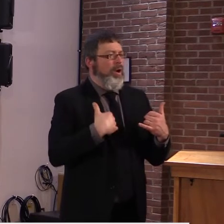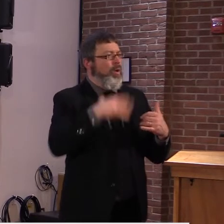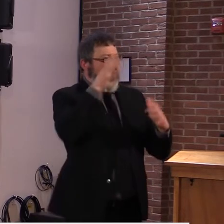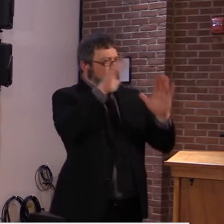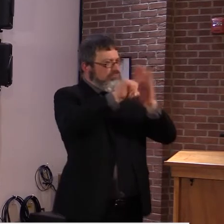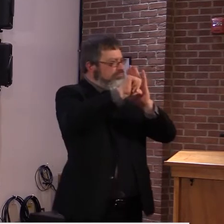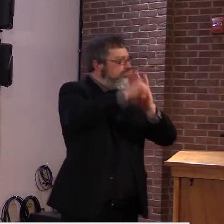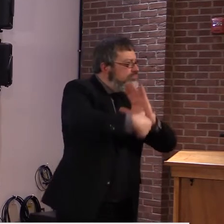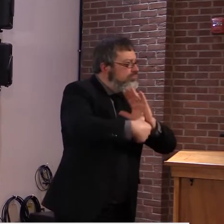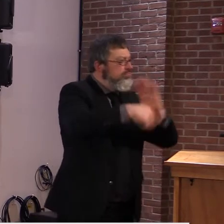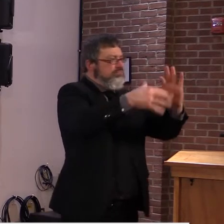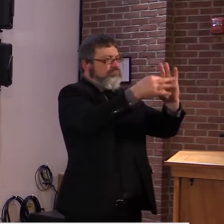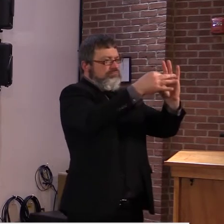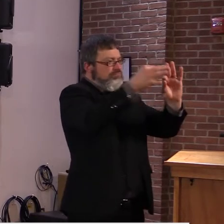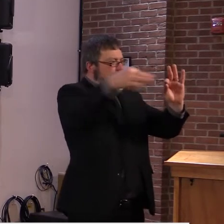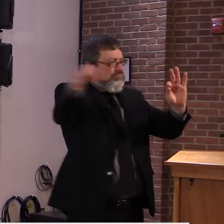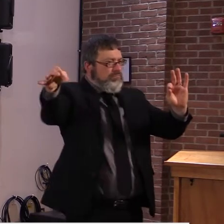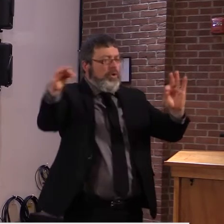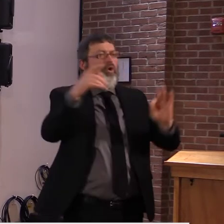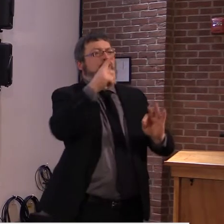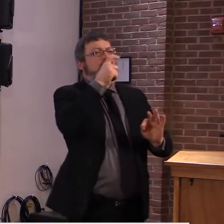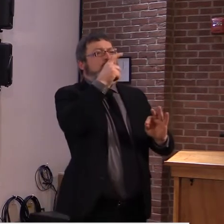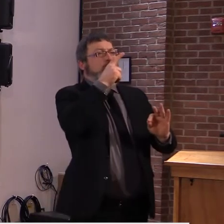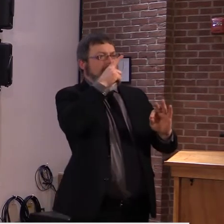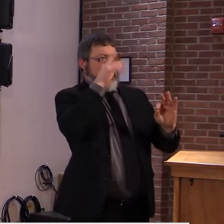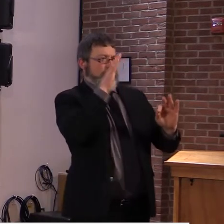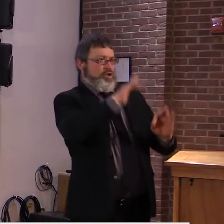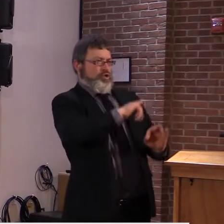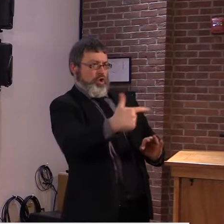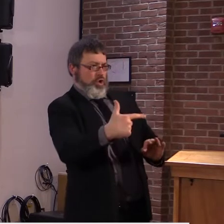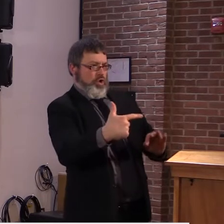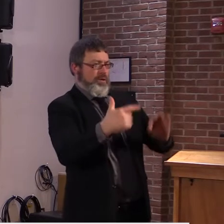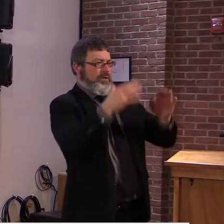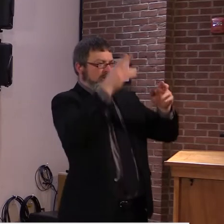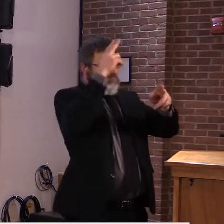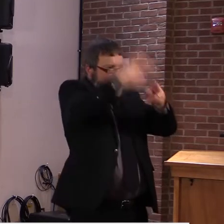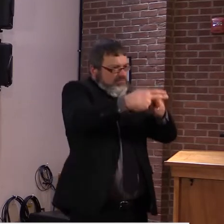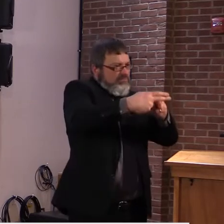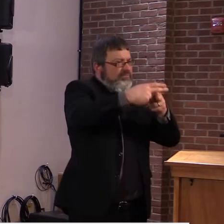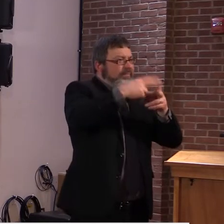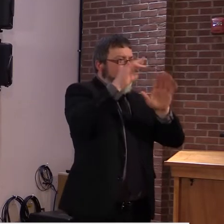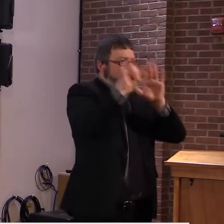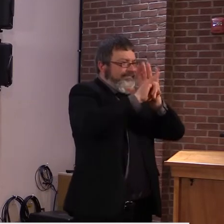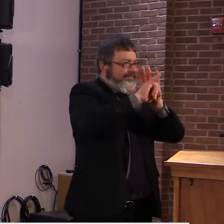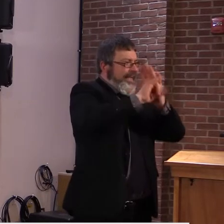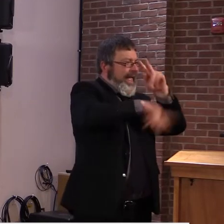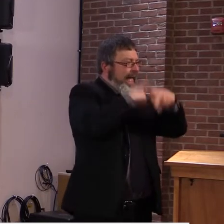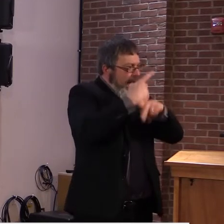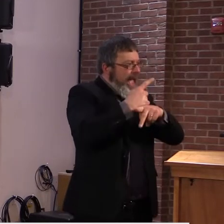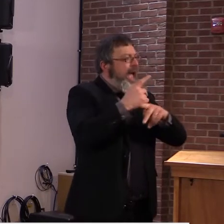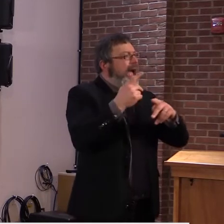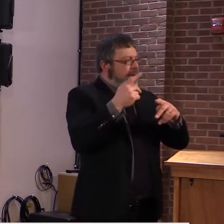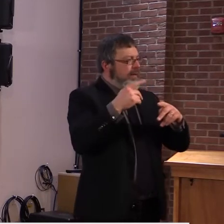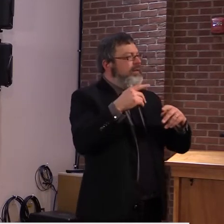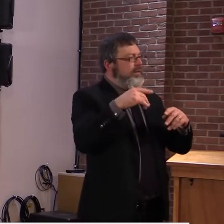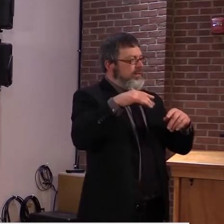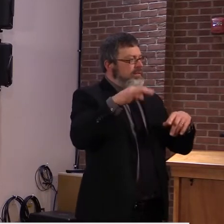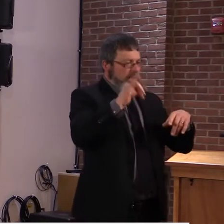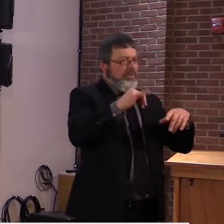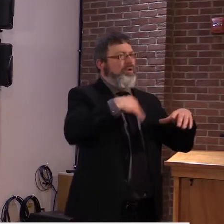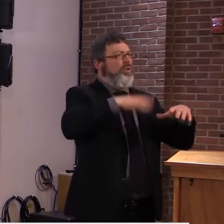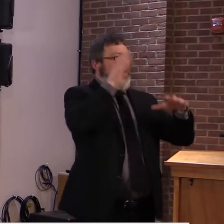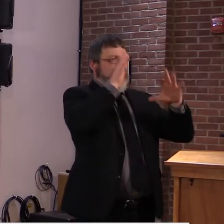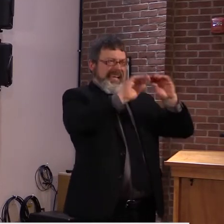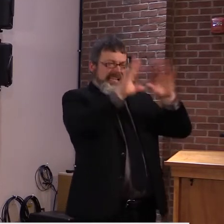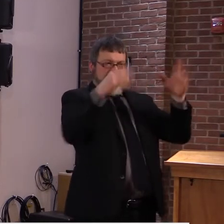will be very publicly available information. It'll be communicated through a whole host of conventional as well as social media.